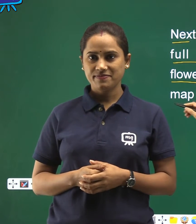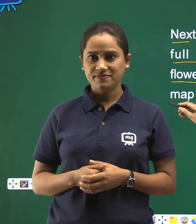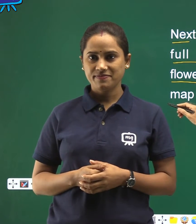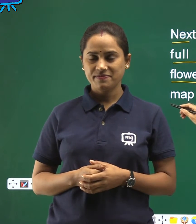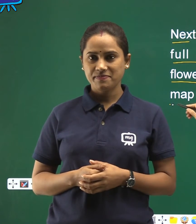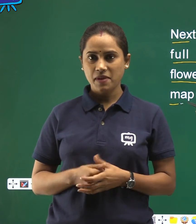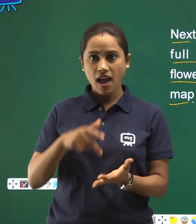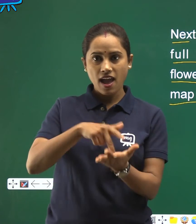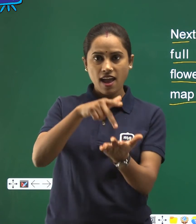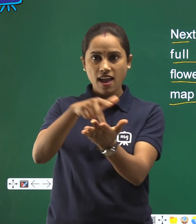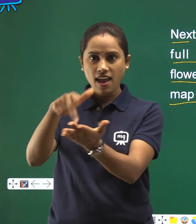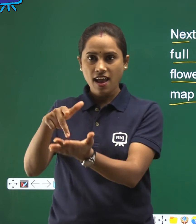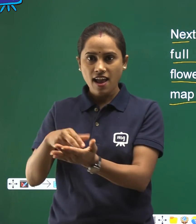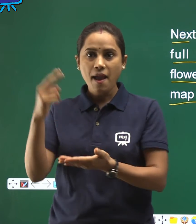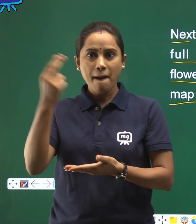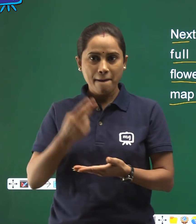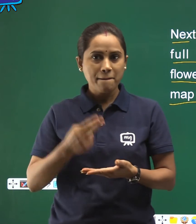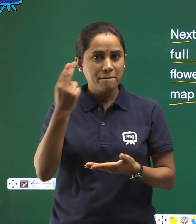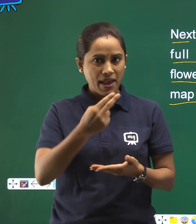map of